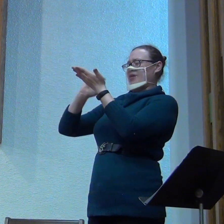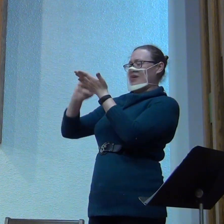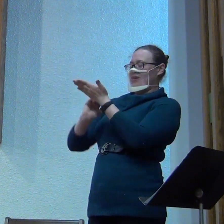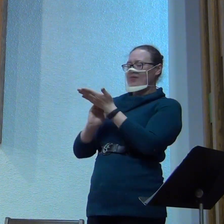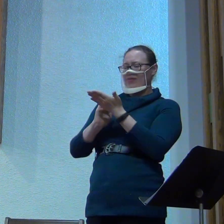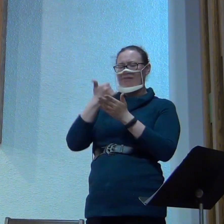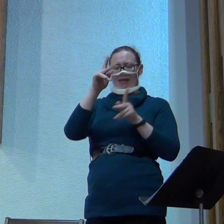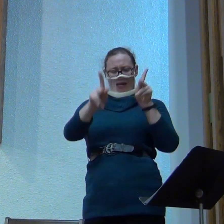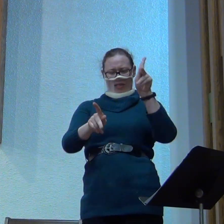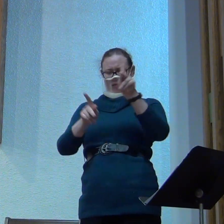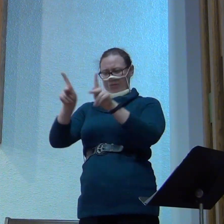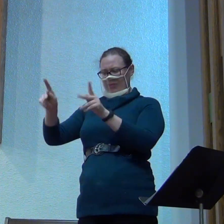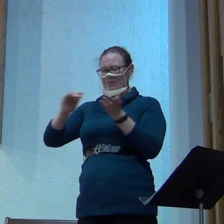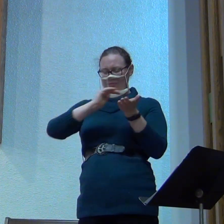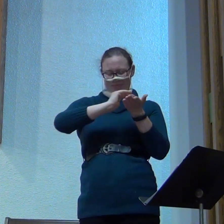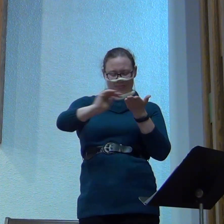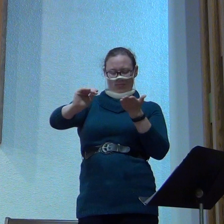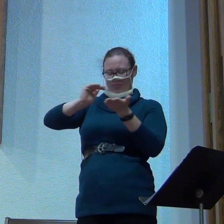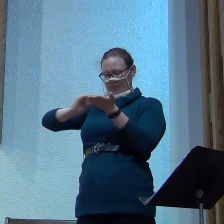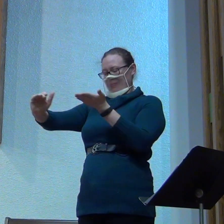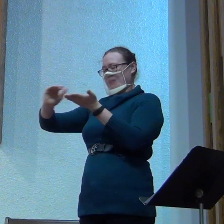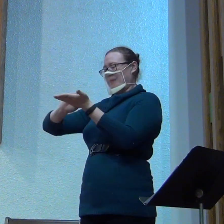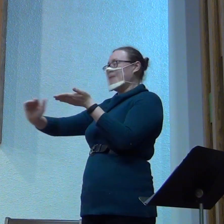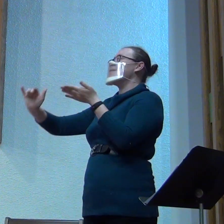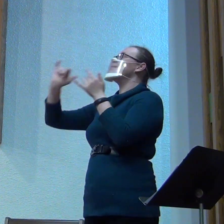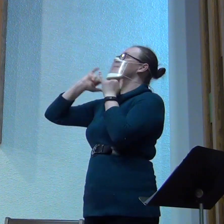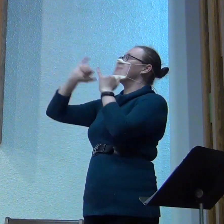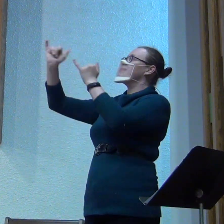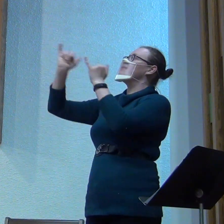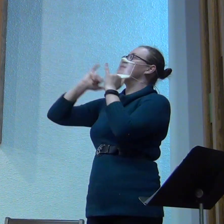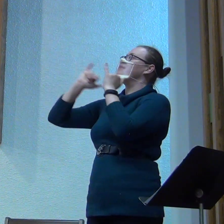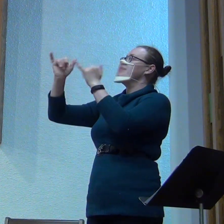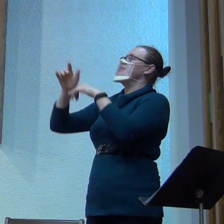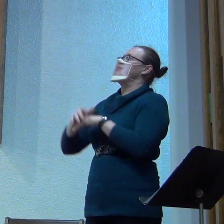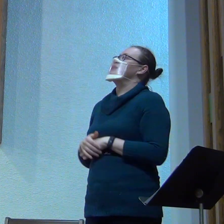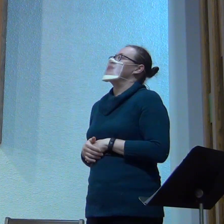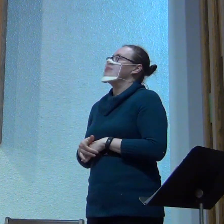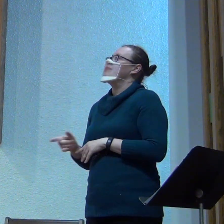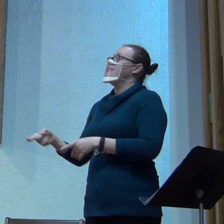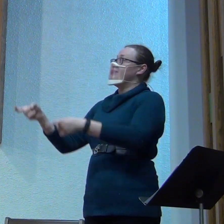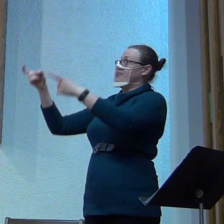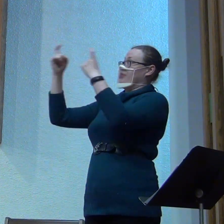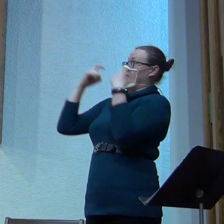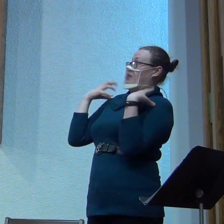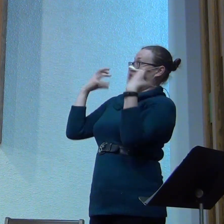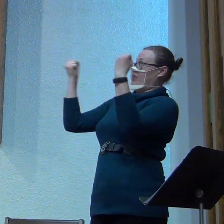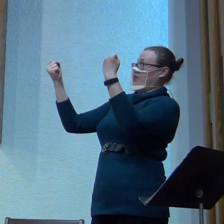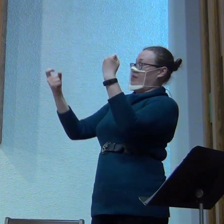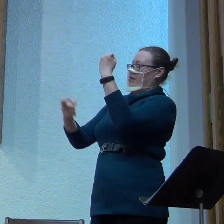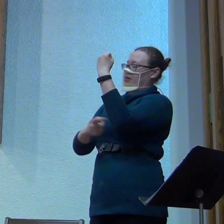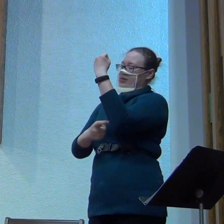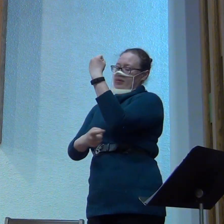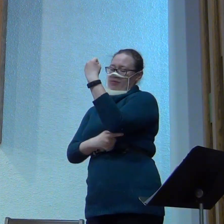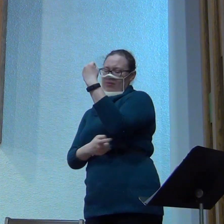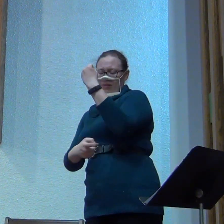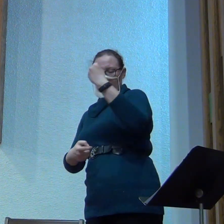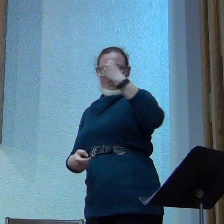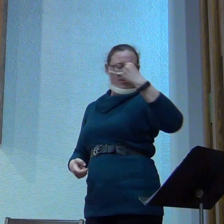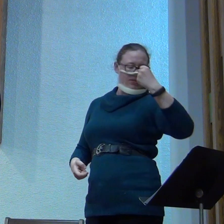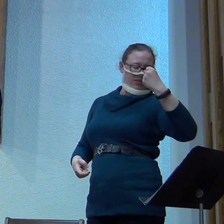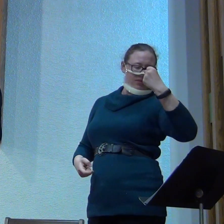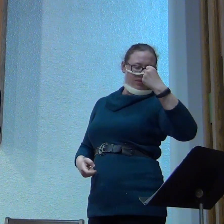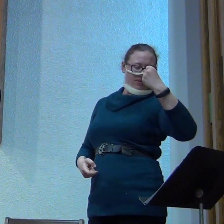we forgive those who sin against us. And lead us not into